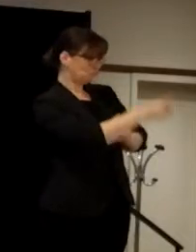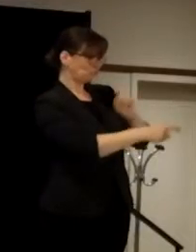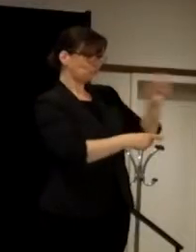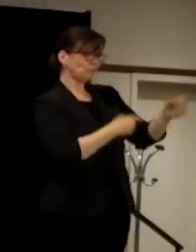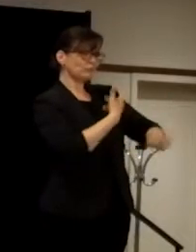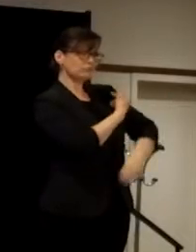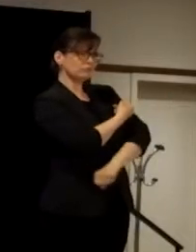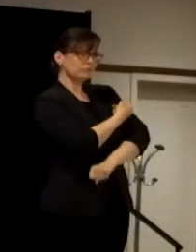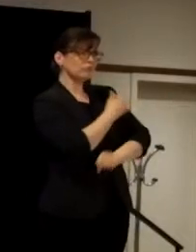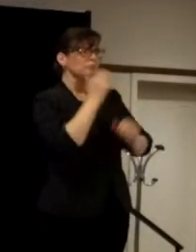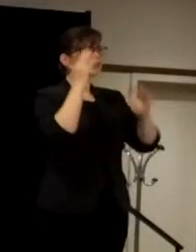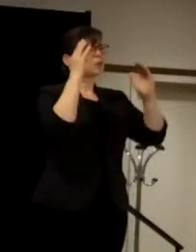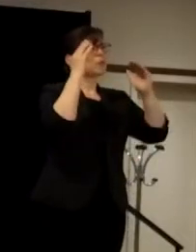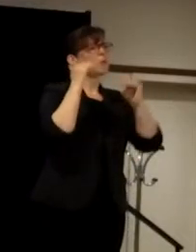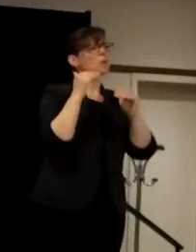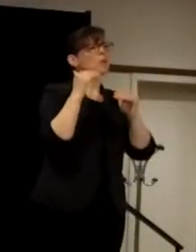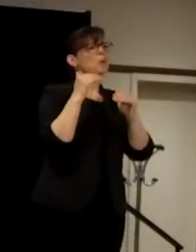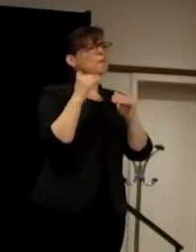and we can get them their vaccine.